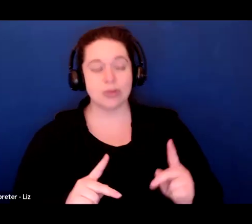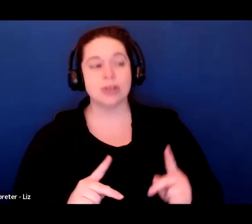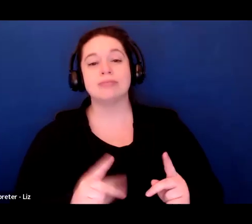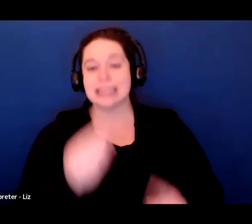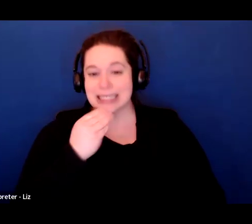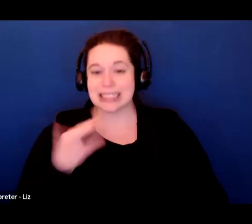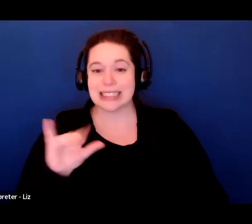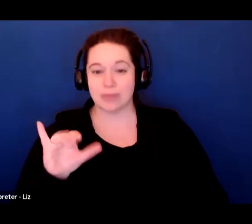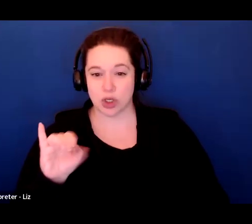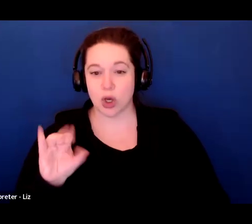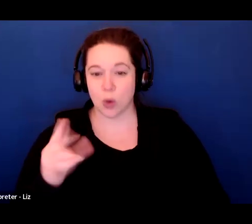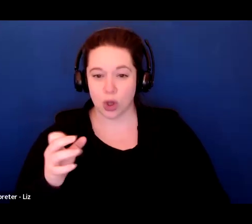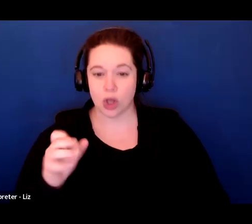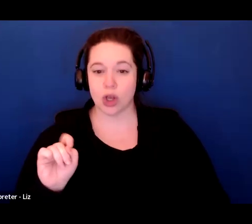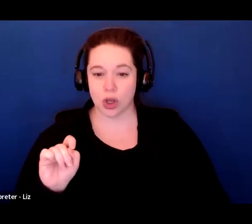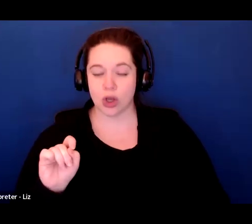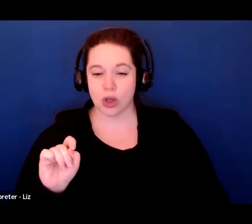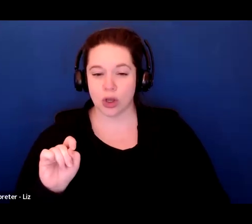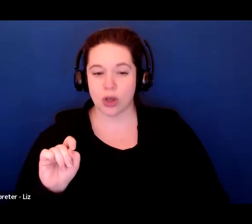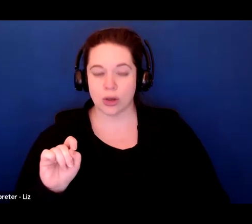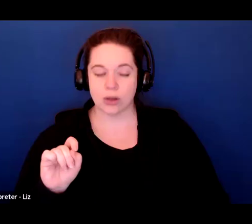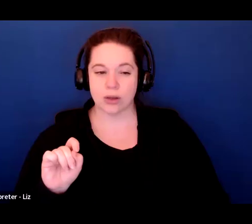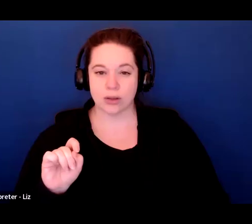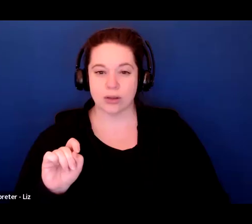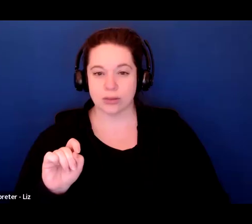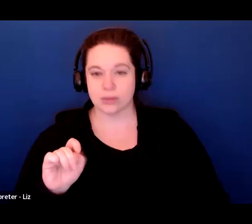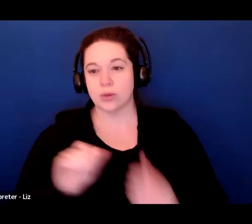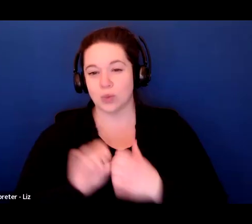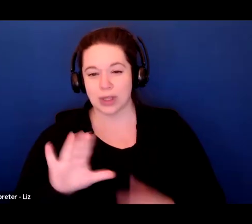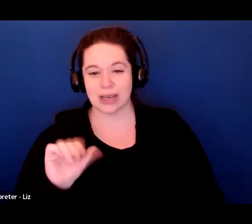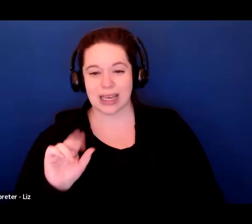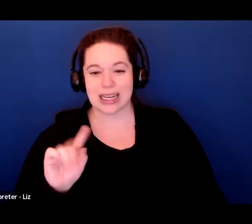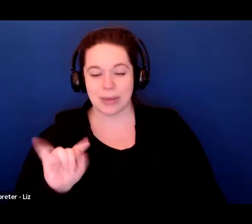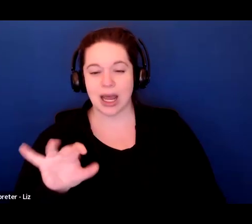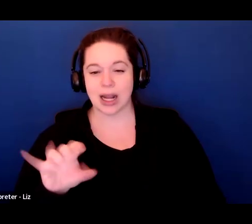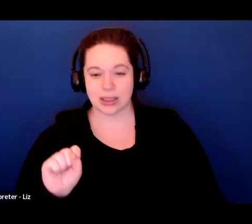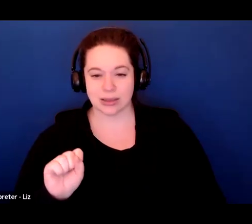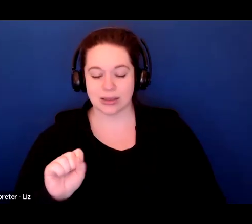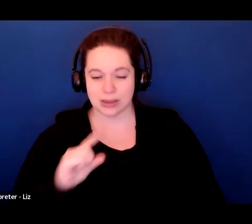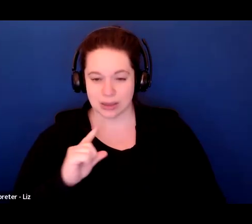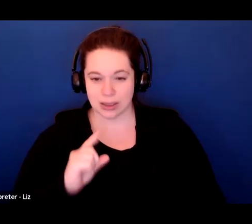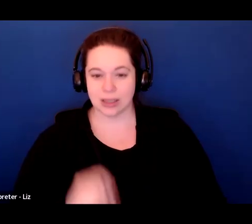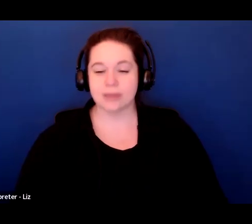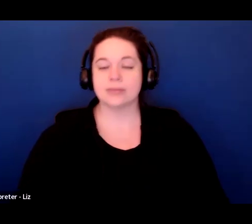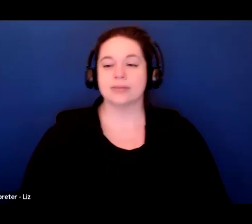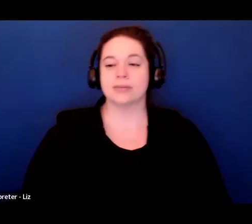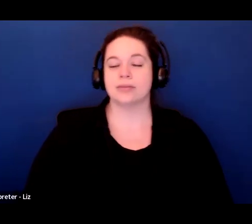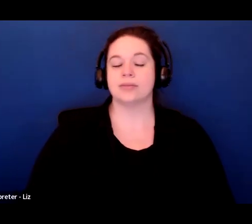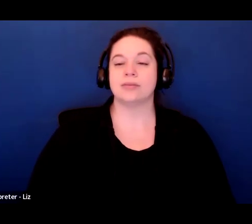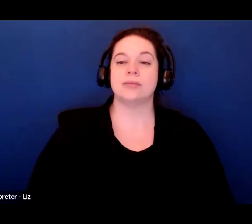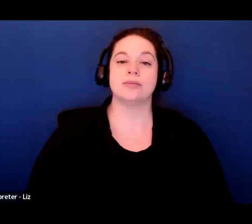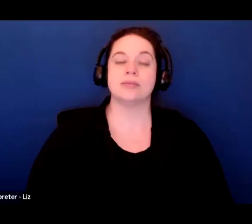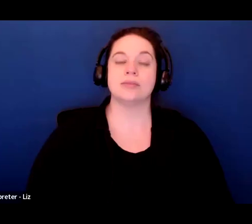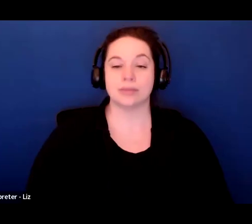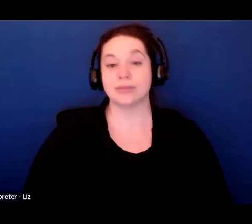yogurt with their uh, antibiotics. Some people, healthcare professionals